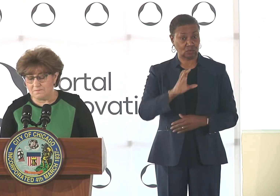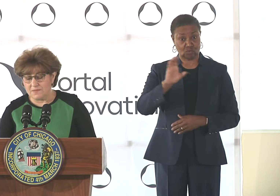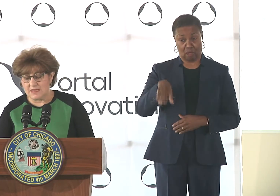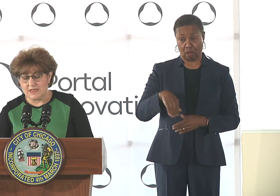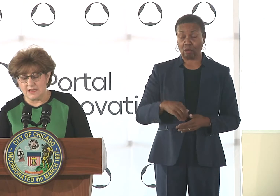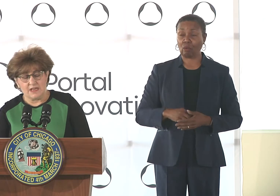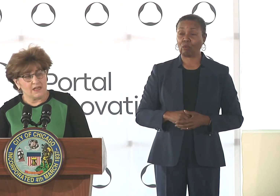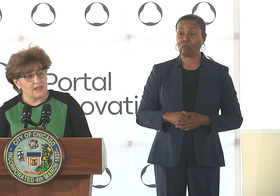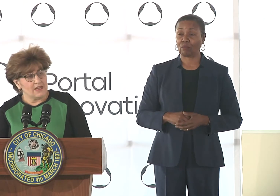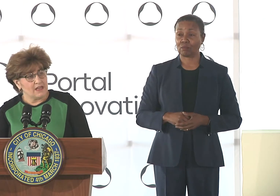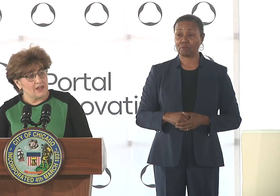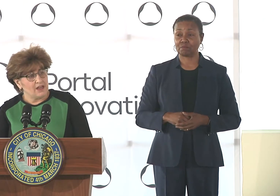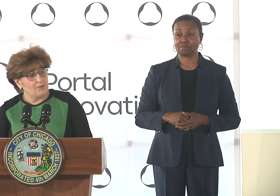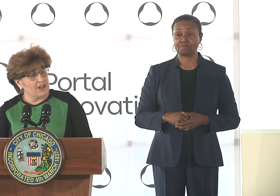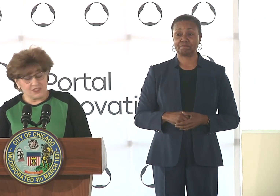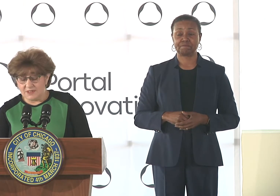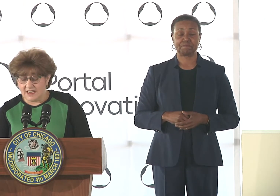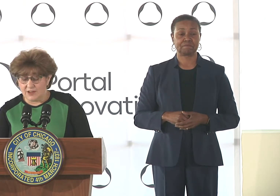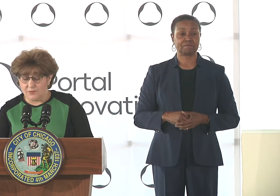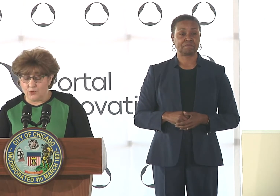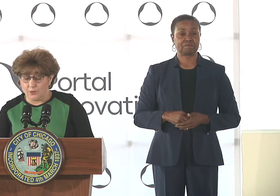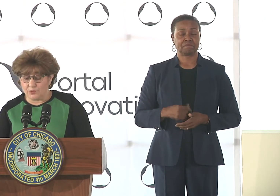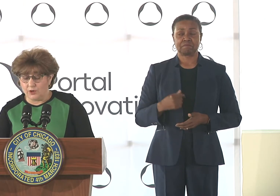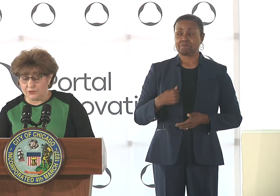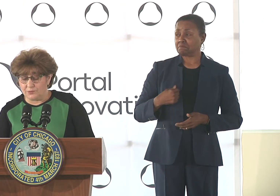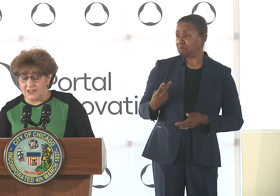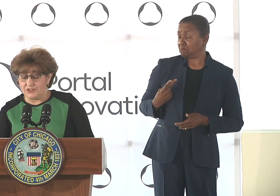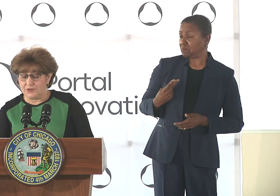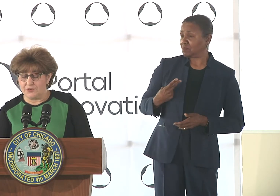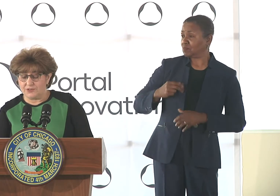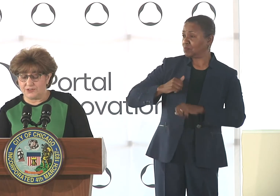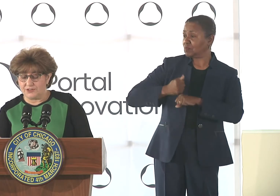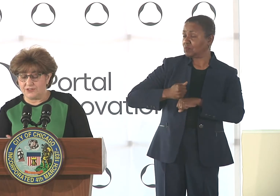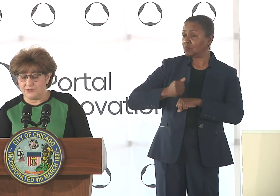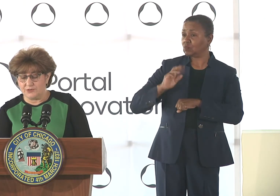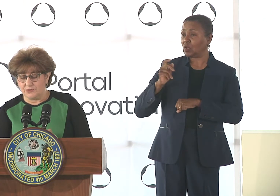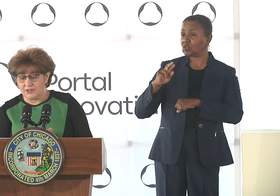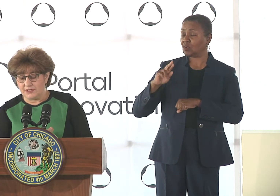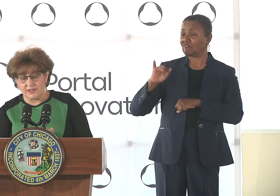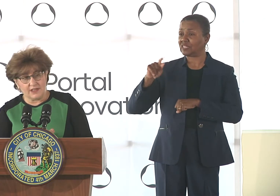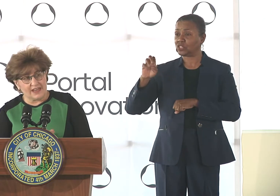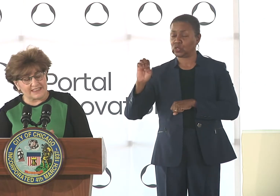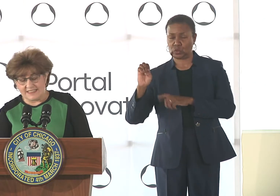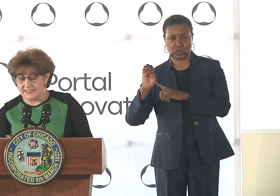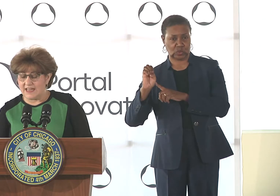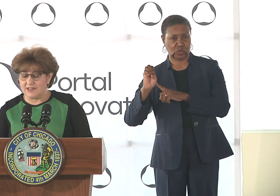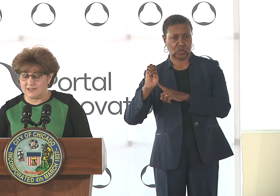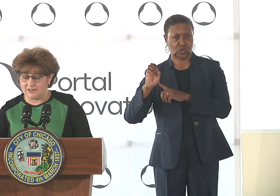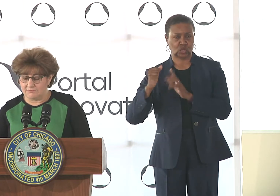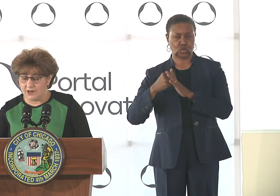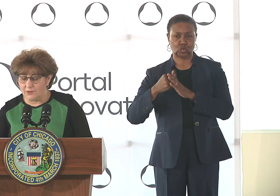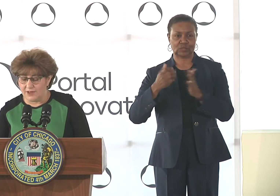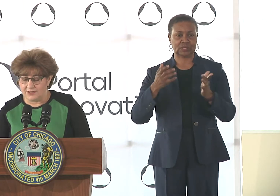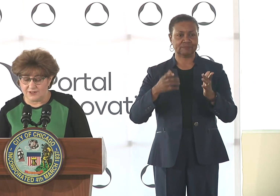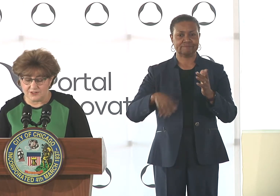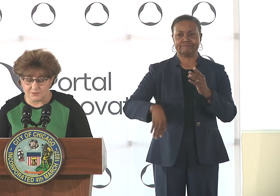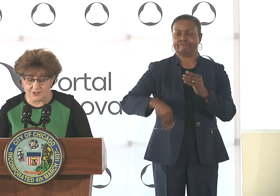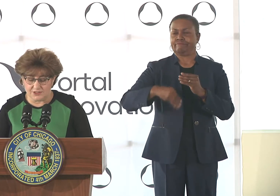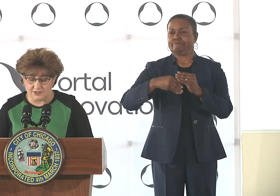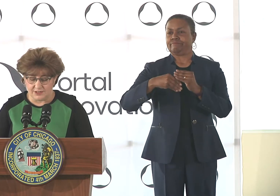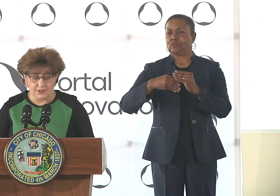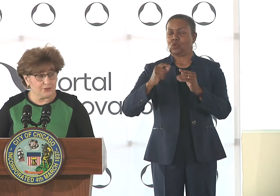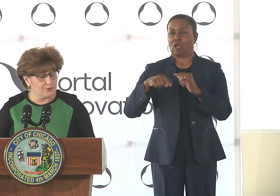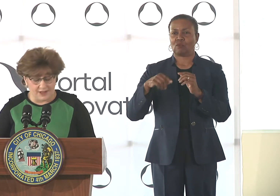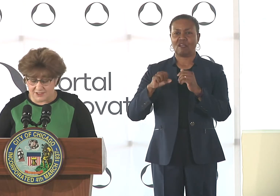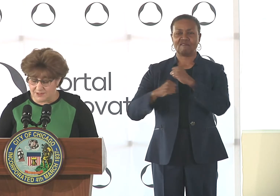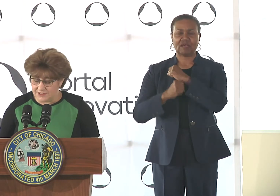Chicago. My husband and I formed Walter Ventures to extend our foundation's